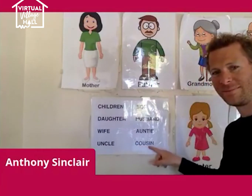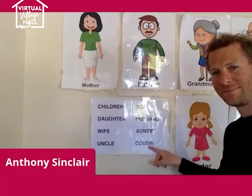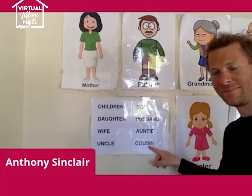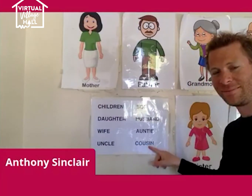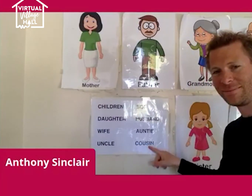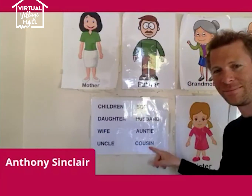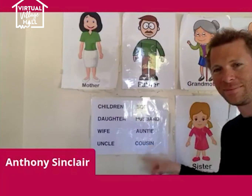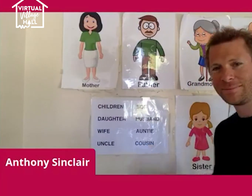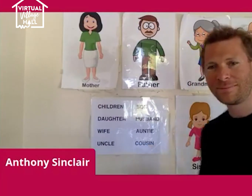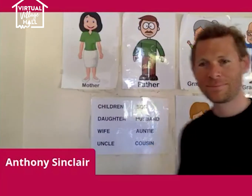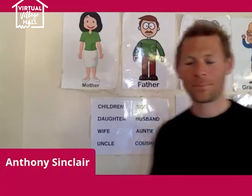Cousin.